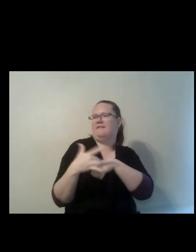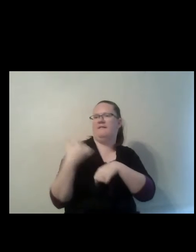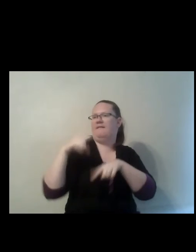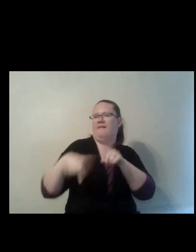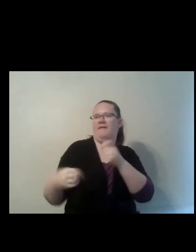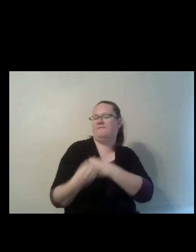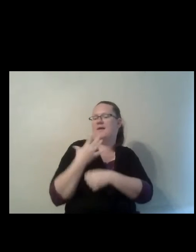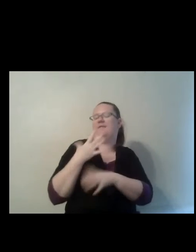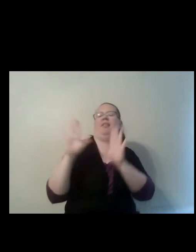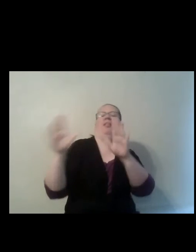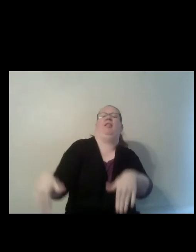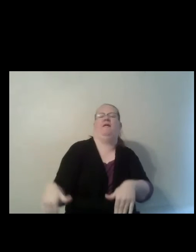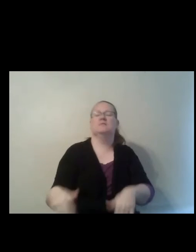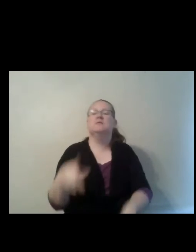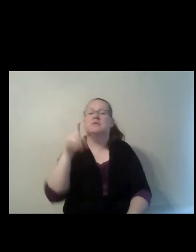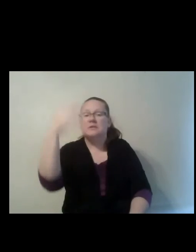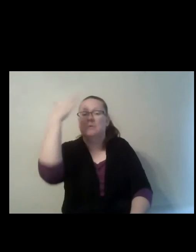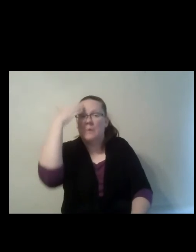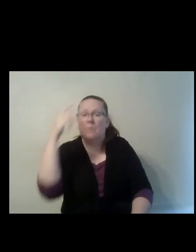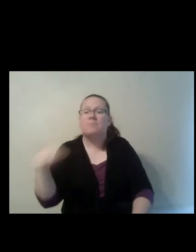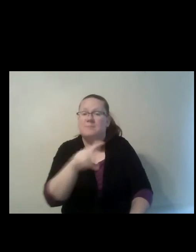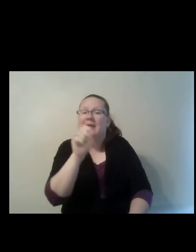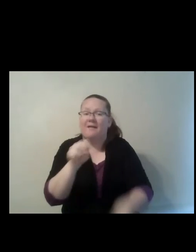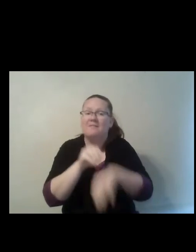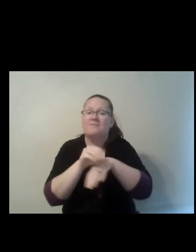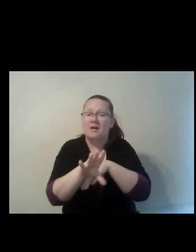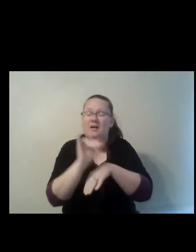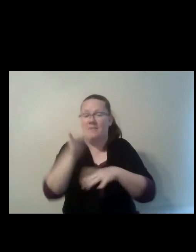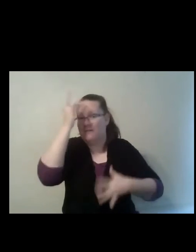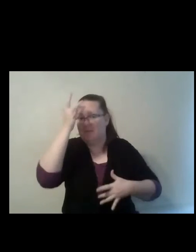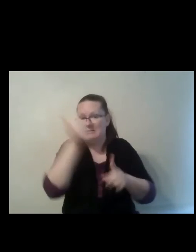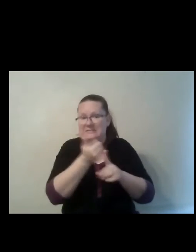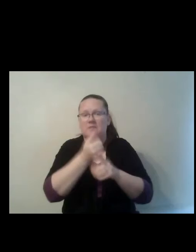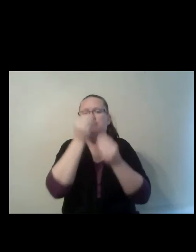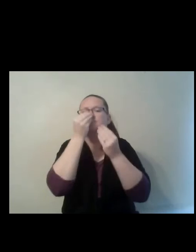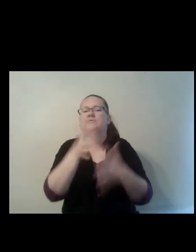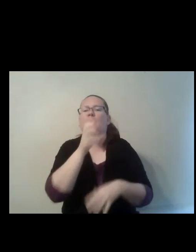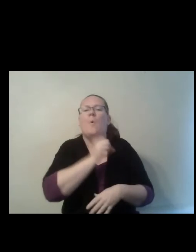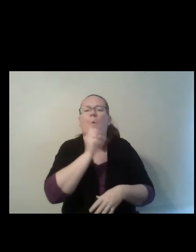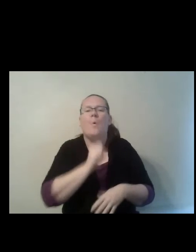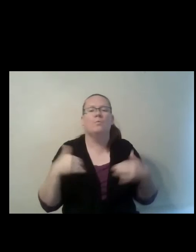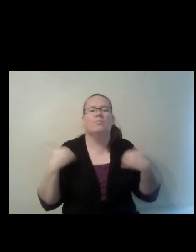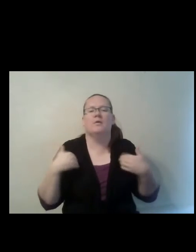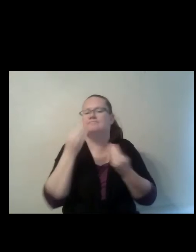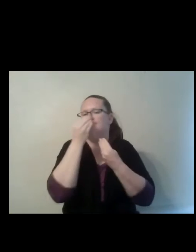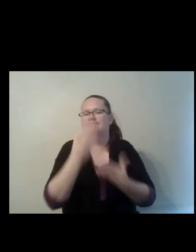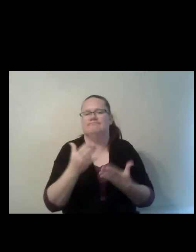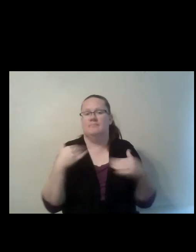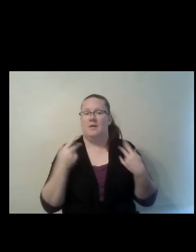realize that they are vulnerable because this virus doesn't care how old you are. And these young people need to know that.